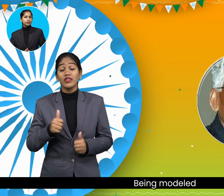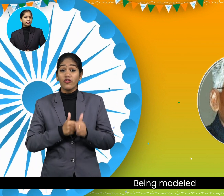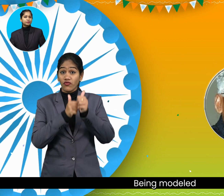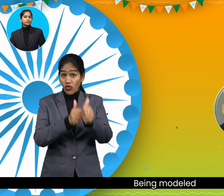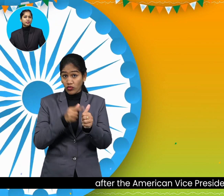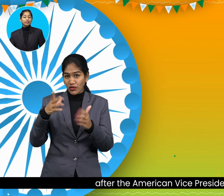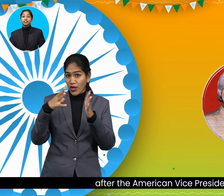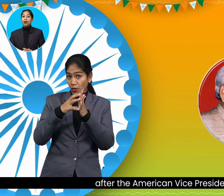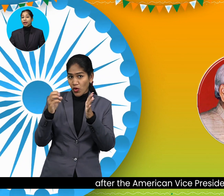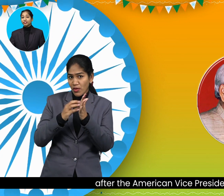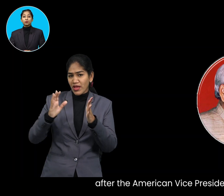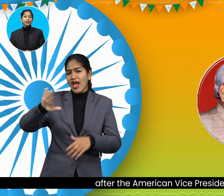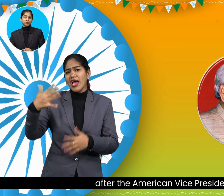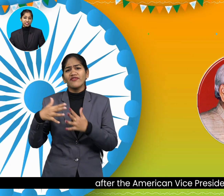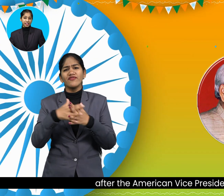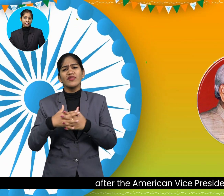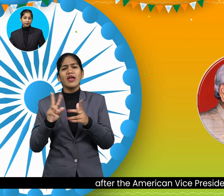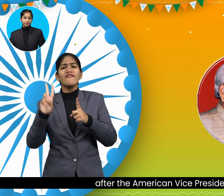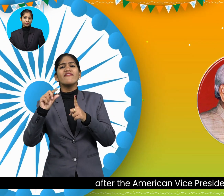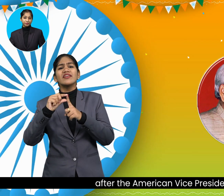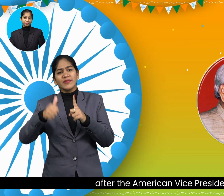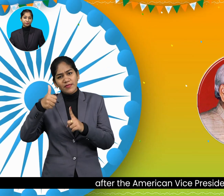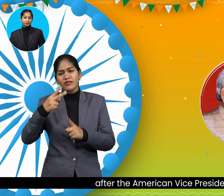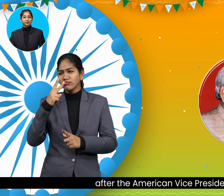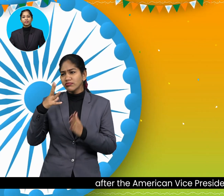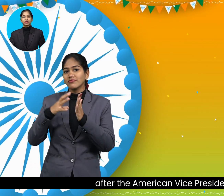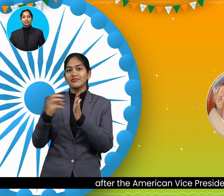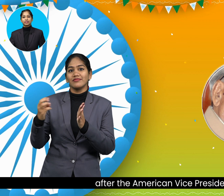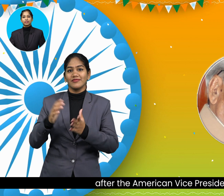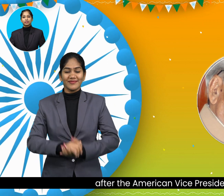Being modelled after the American Vice President,